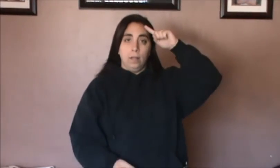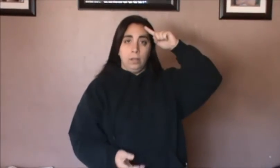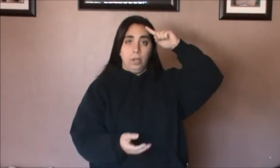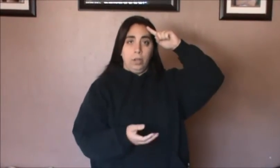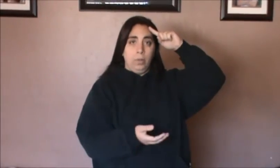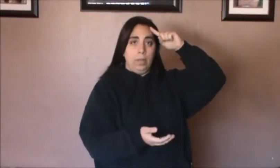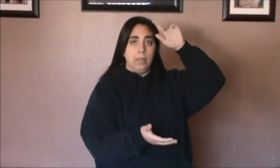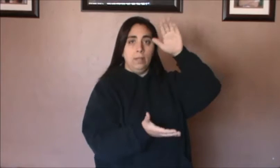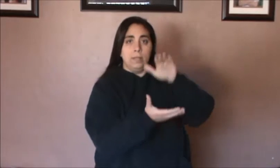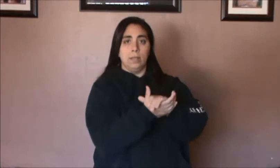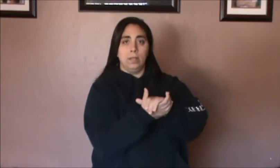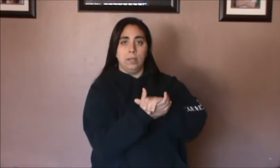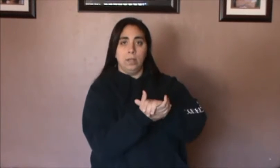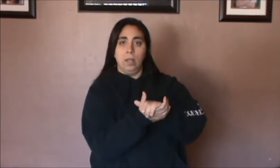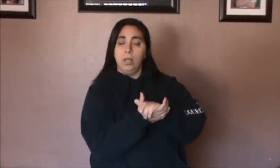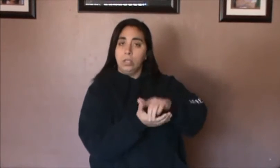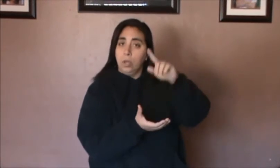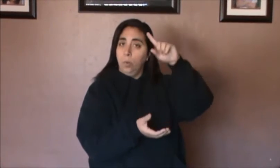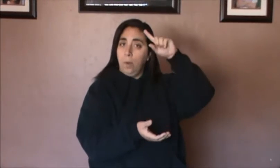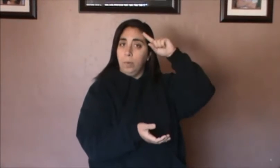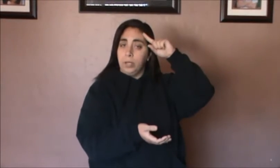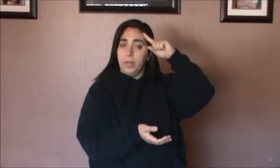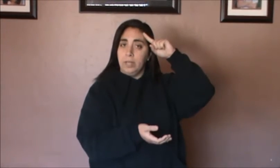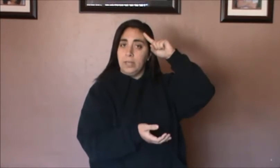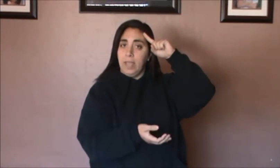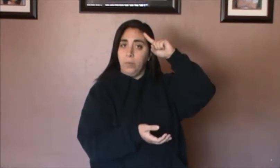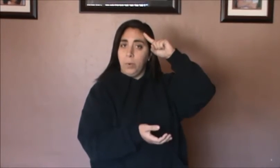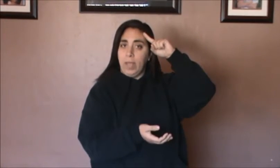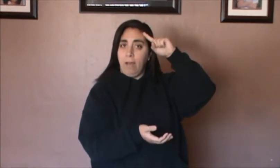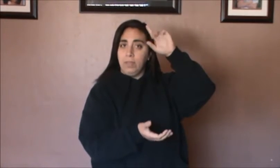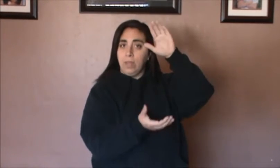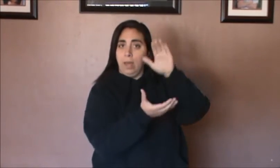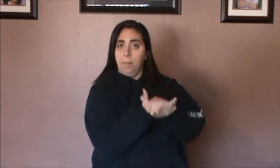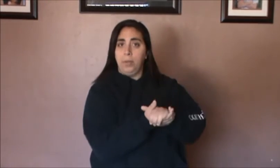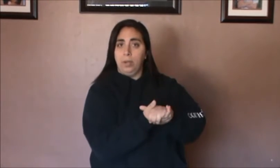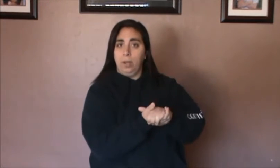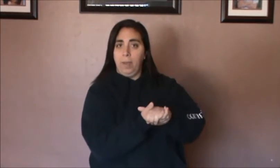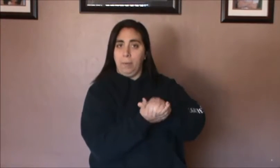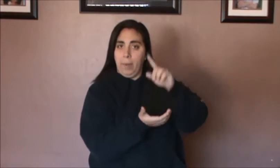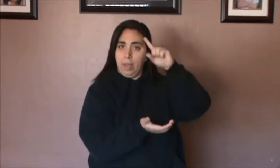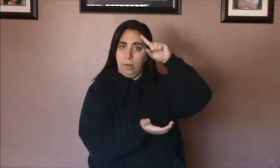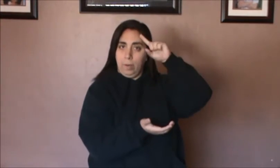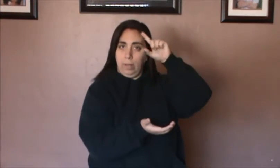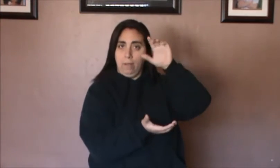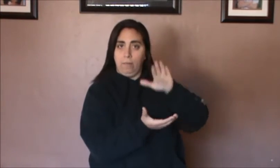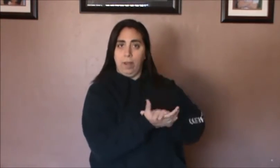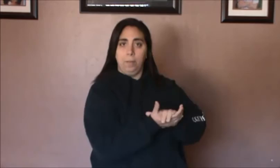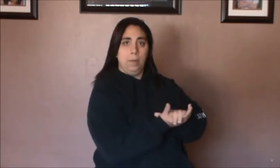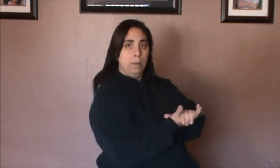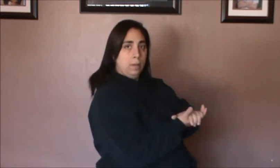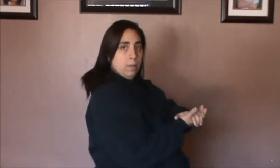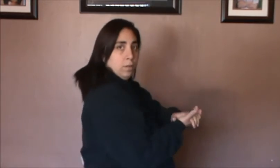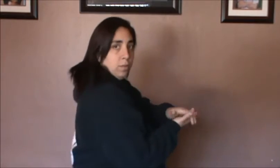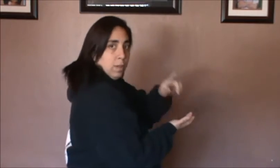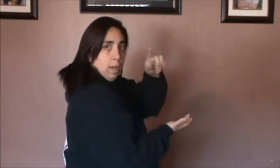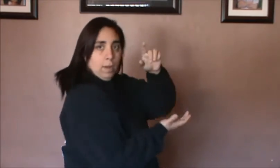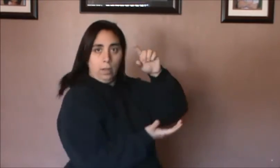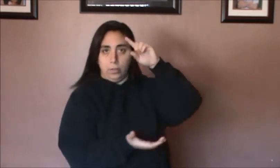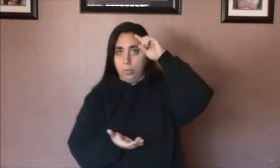You're going to go like this. So what we're doing is taking what we haven't thought, putting it on paper, making it real life, right? This side, I'll do this